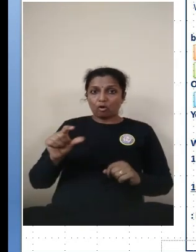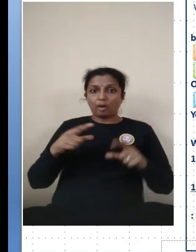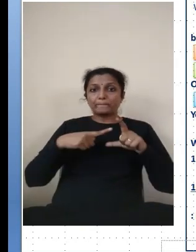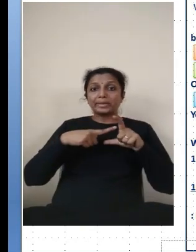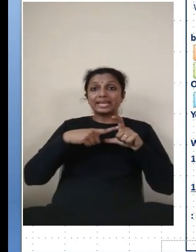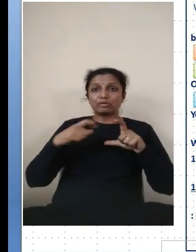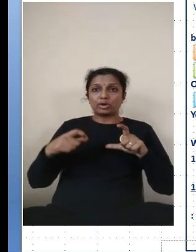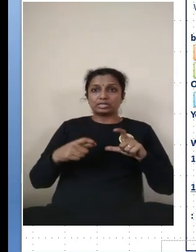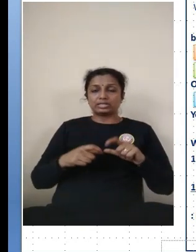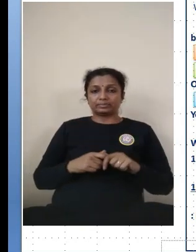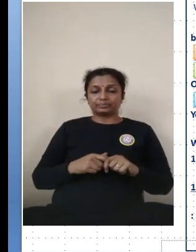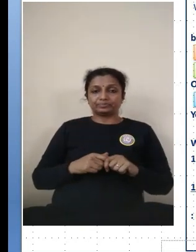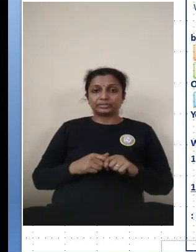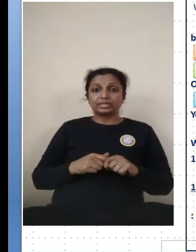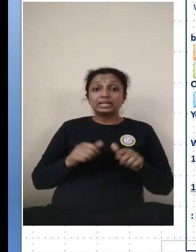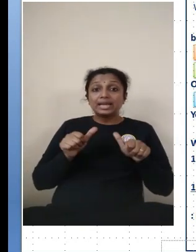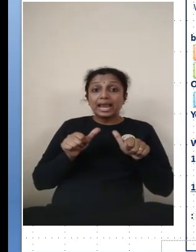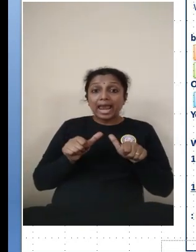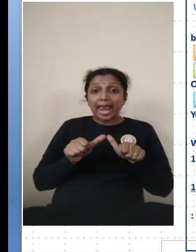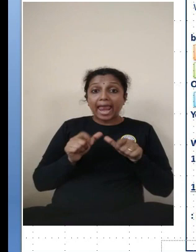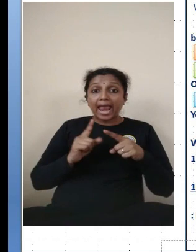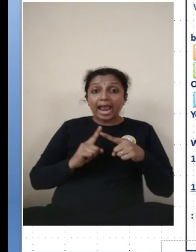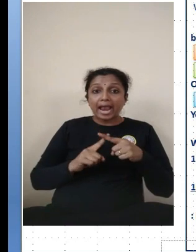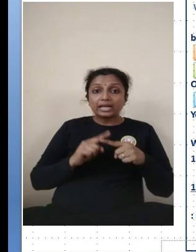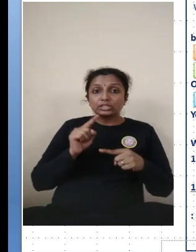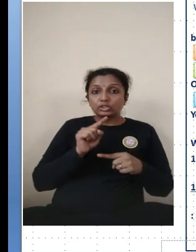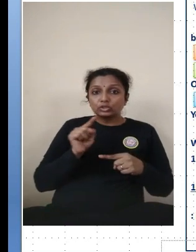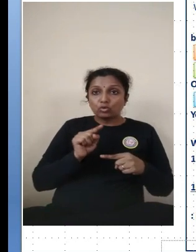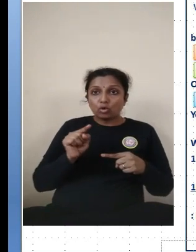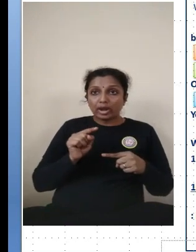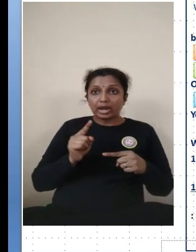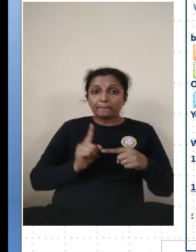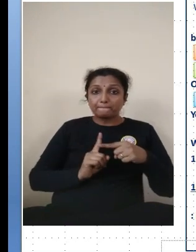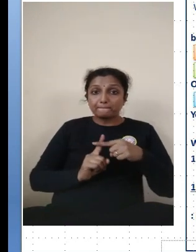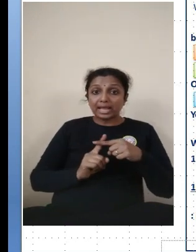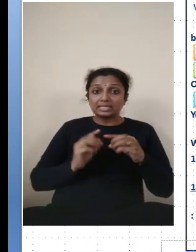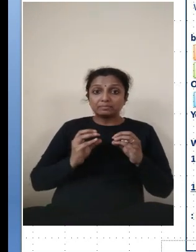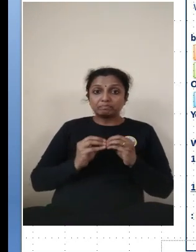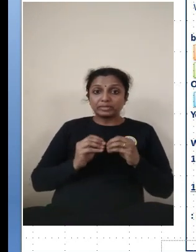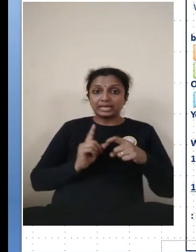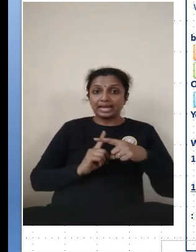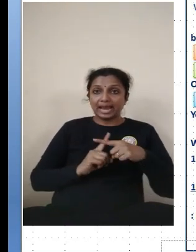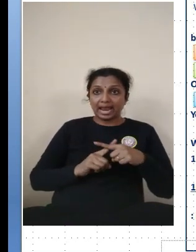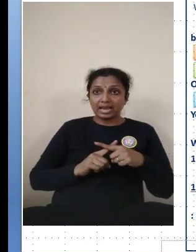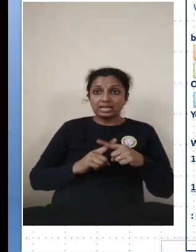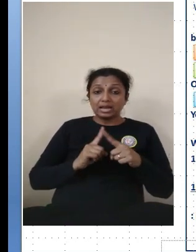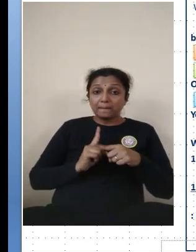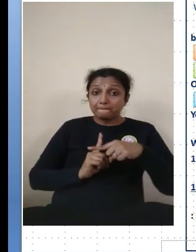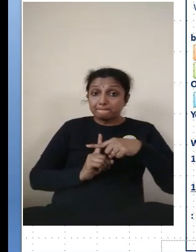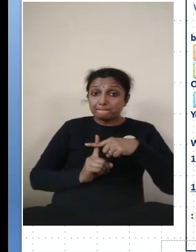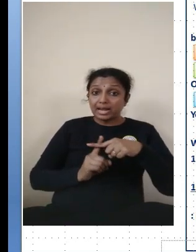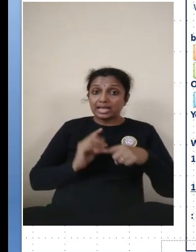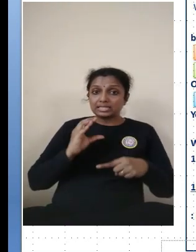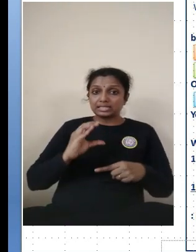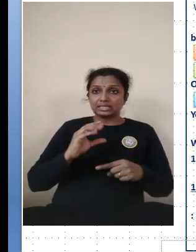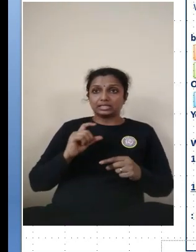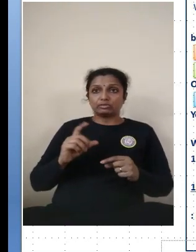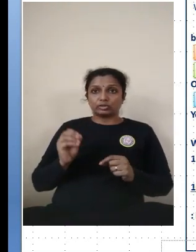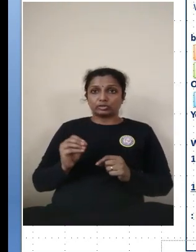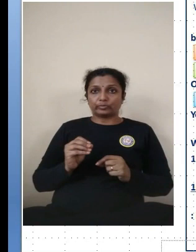this the value of b squared minus 4ac, that is called as